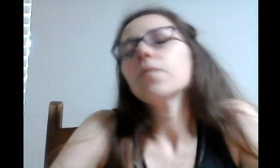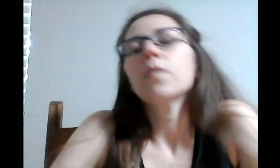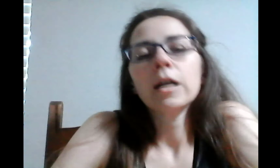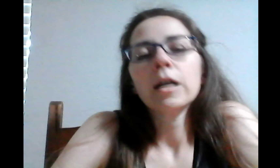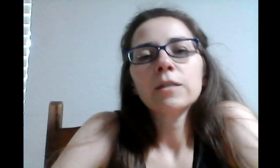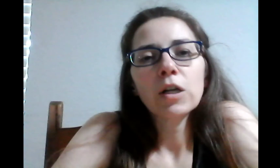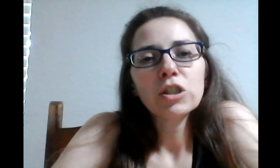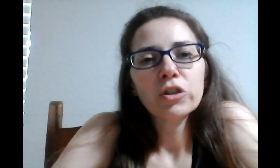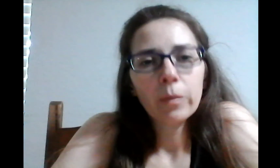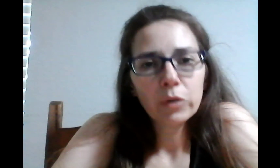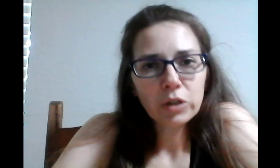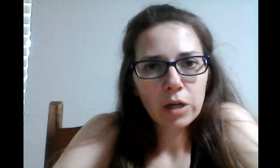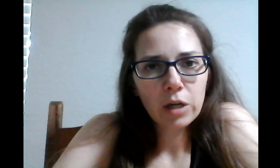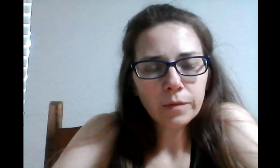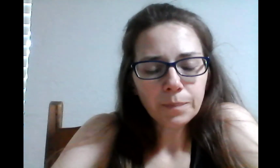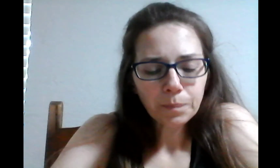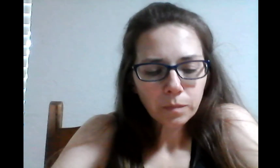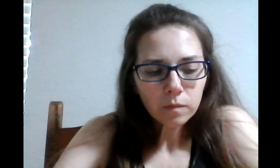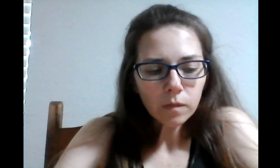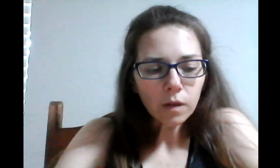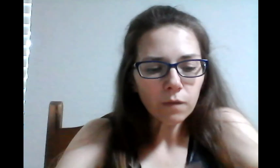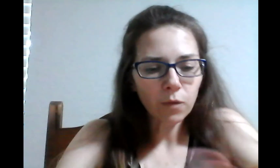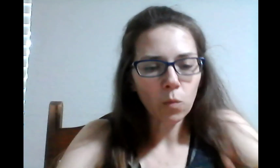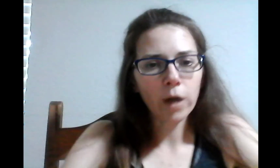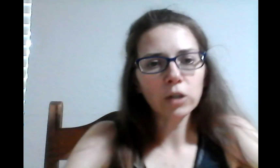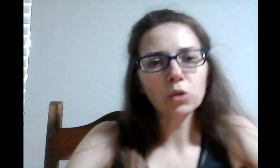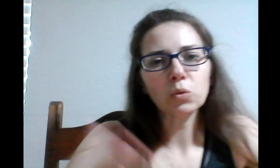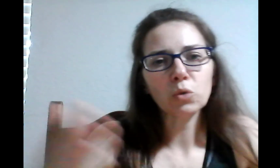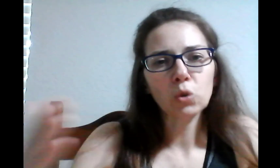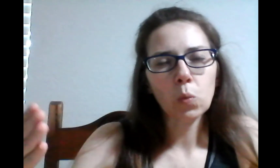Now, as far as your numbers go, from 1 through